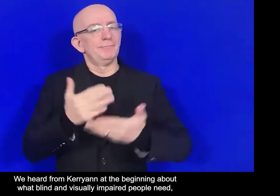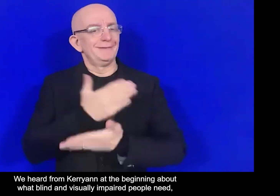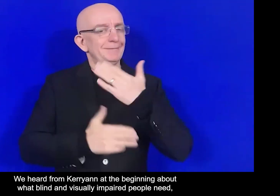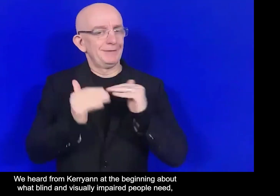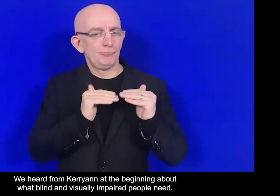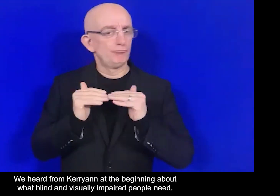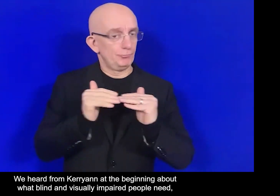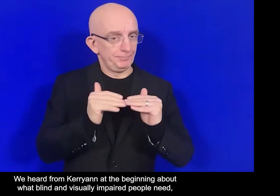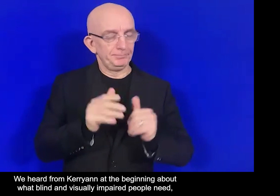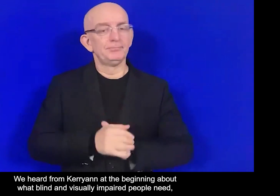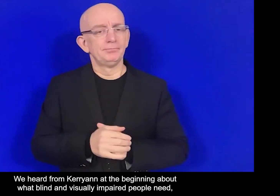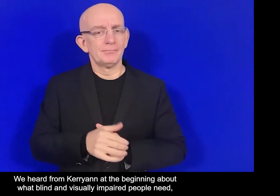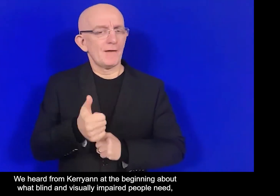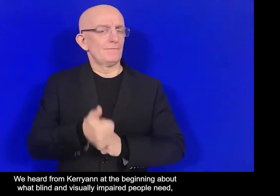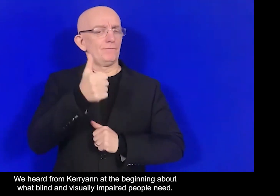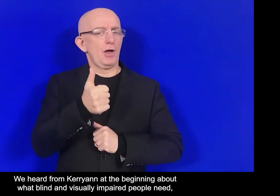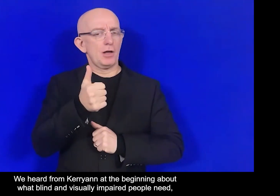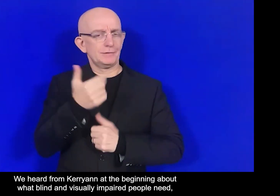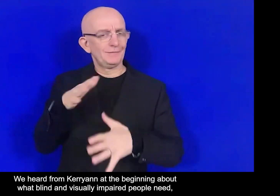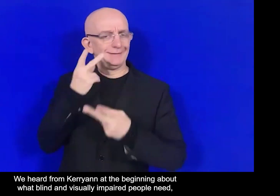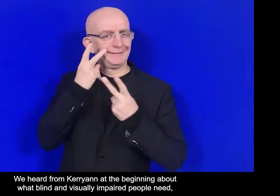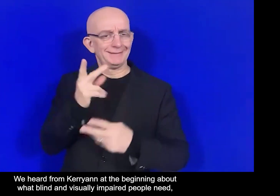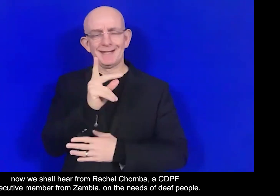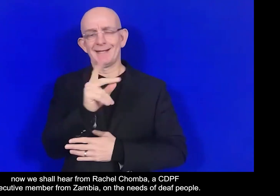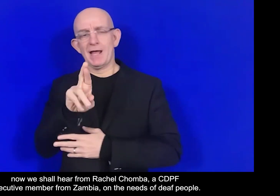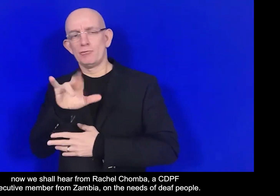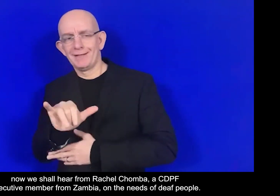at the beginning about what blind and visually impaired people